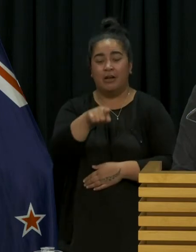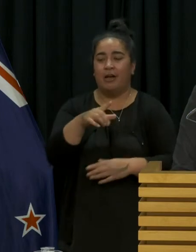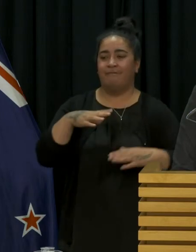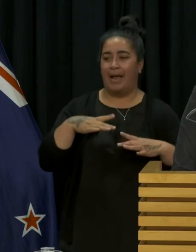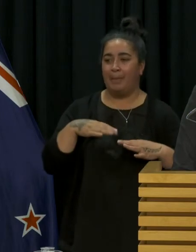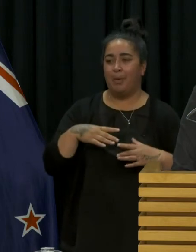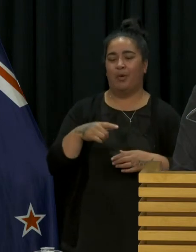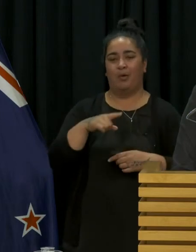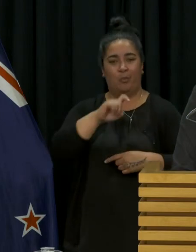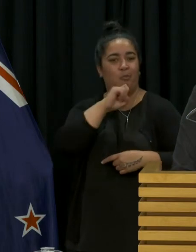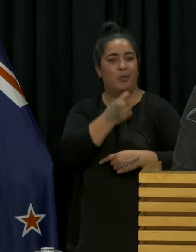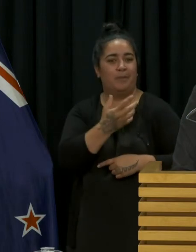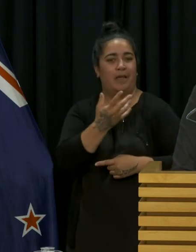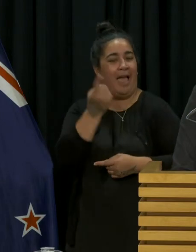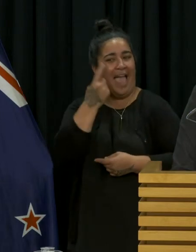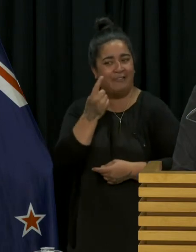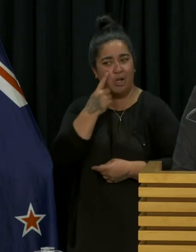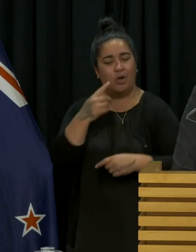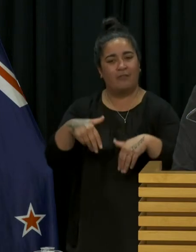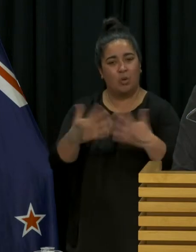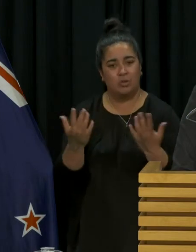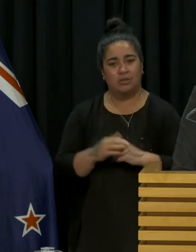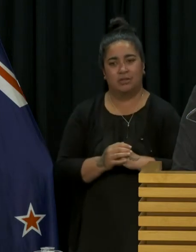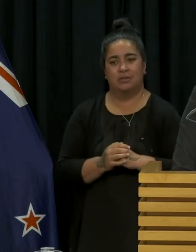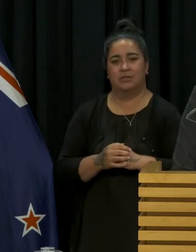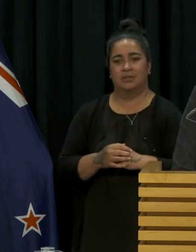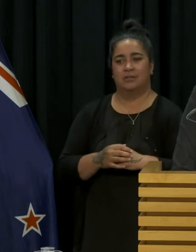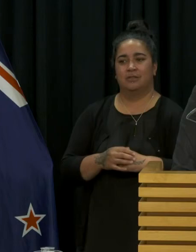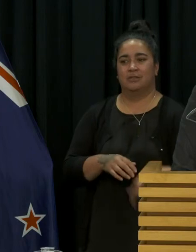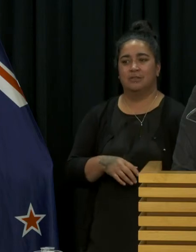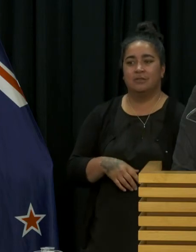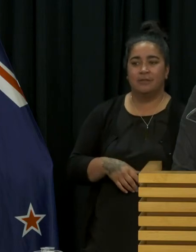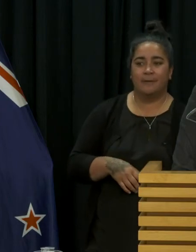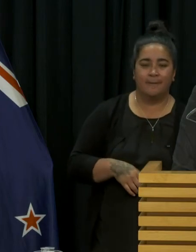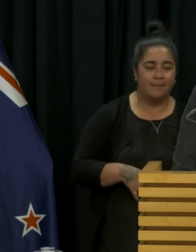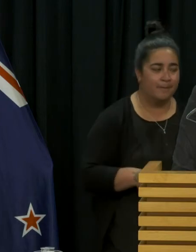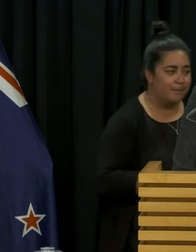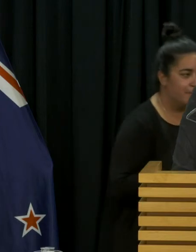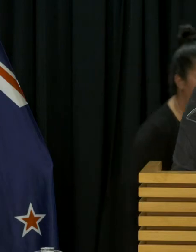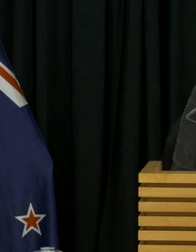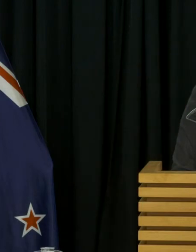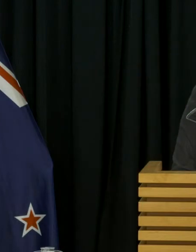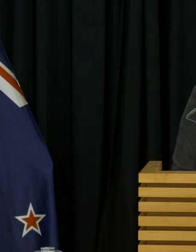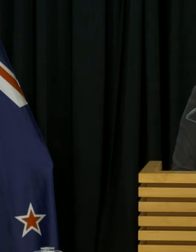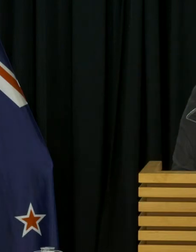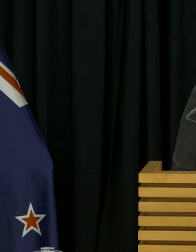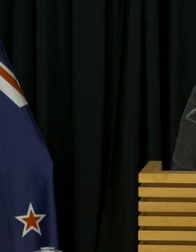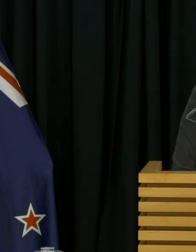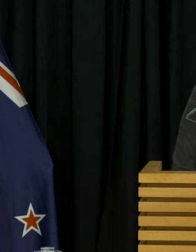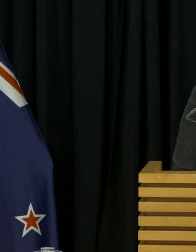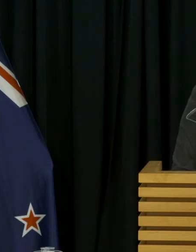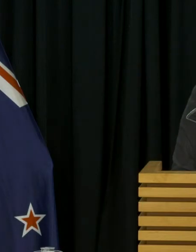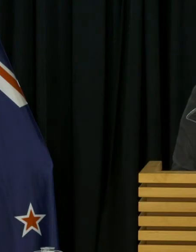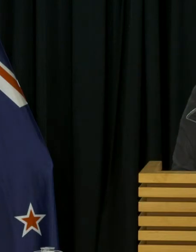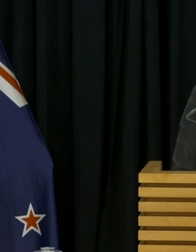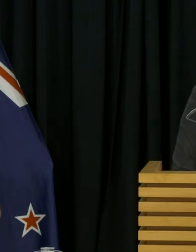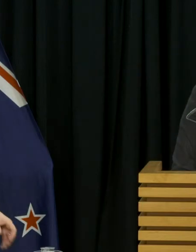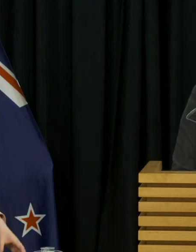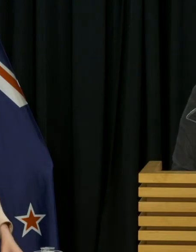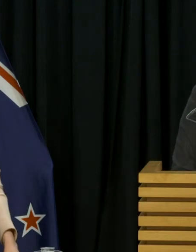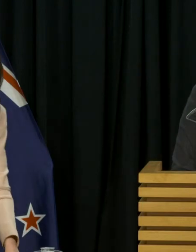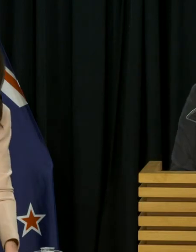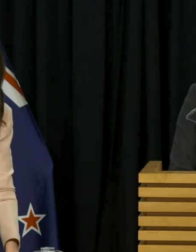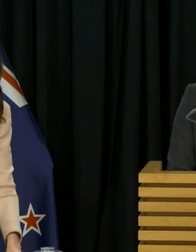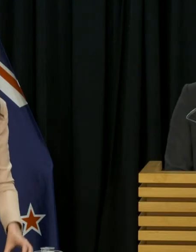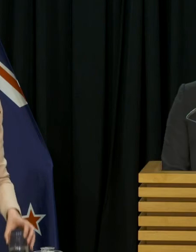the option that lay in front of officials, I imagine it would have been pursued. Minister, when you say GPS for contact tracing, what does that look like? What do you